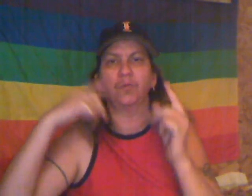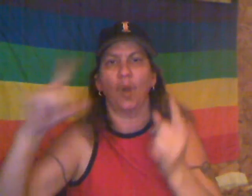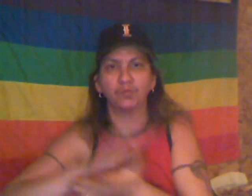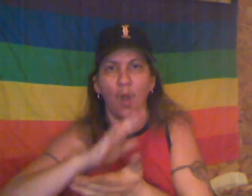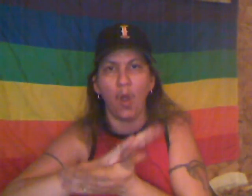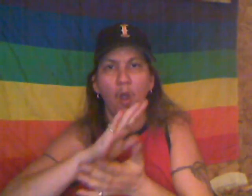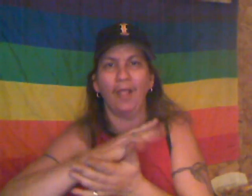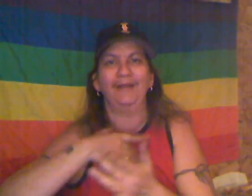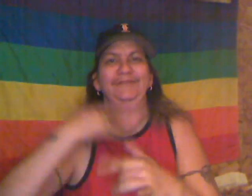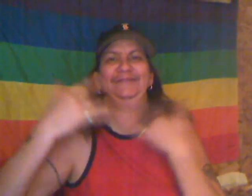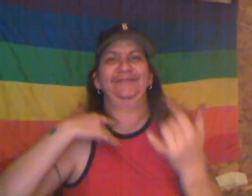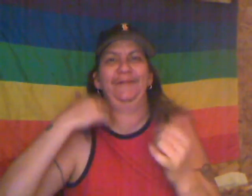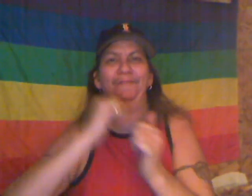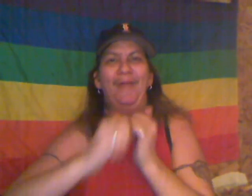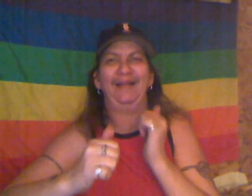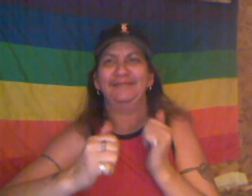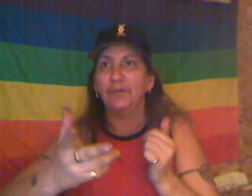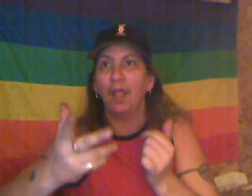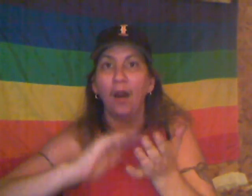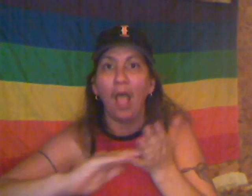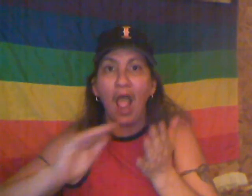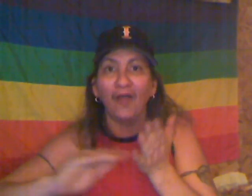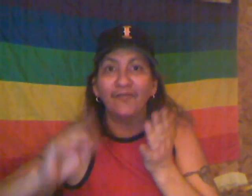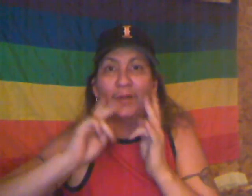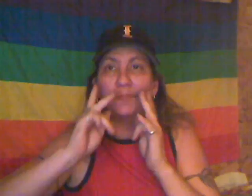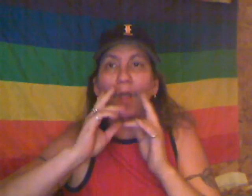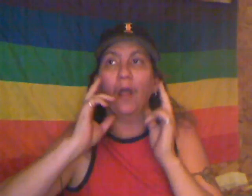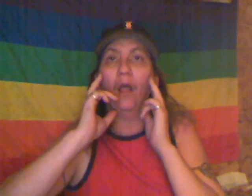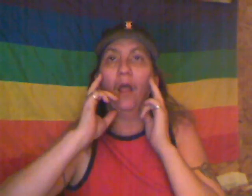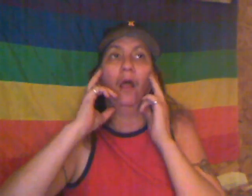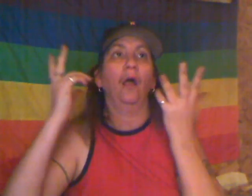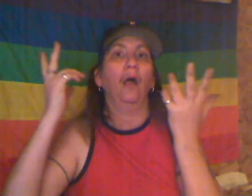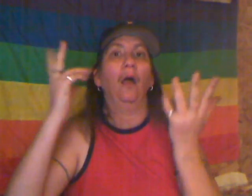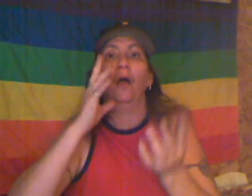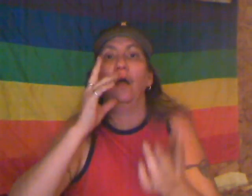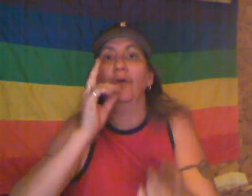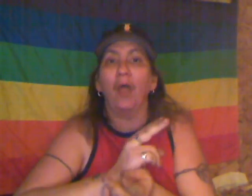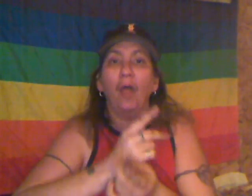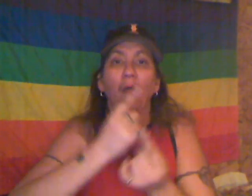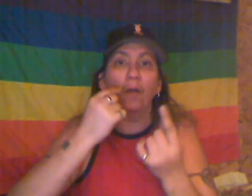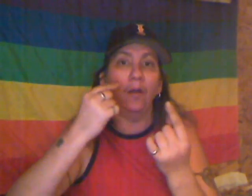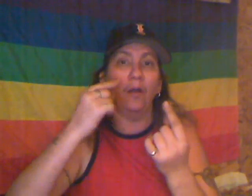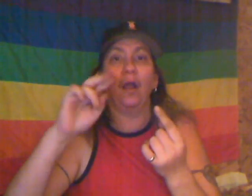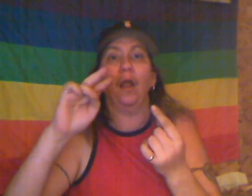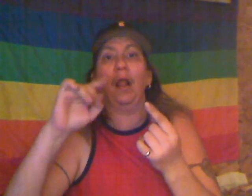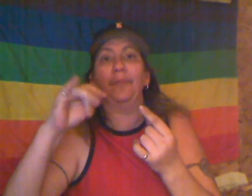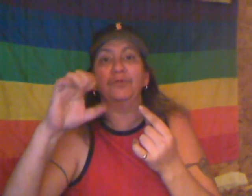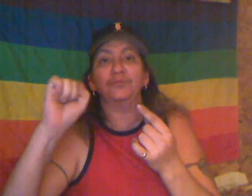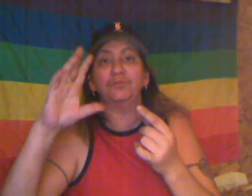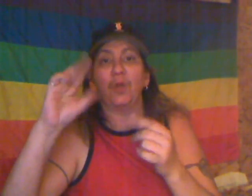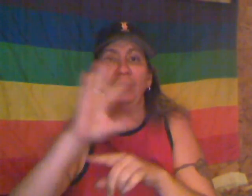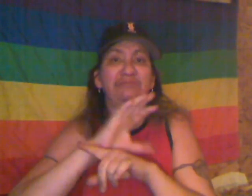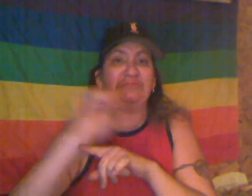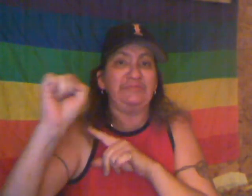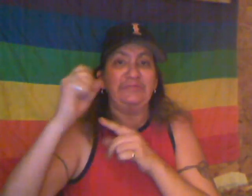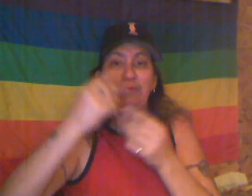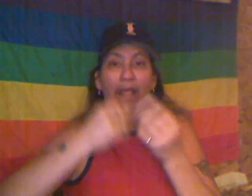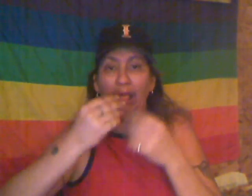orbit, is using a camera that's very much like the electronic camera you have at home. So think of a megapixel camera. This is about 1,024 pixels along